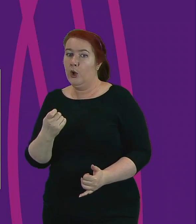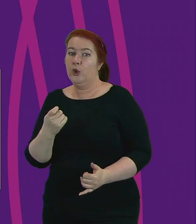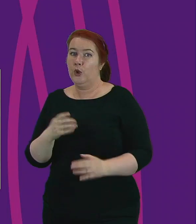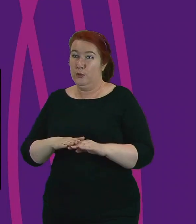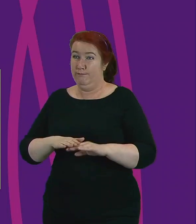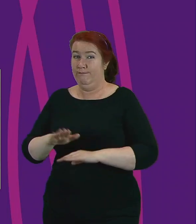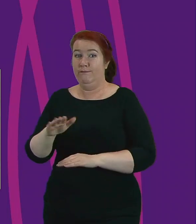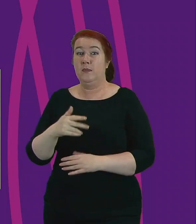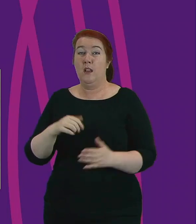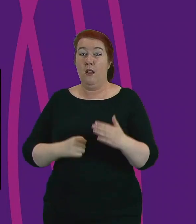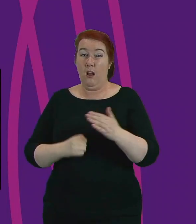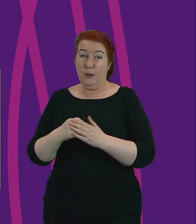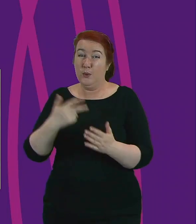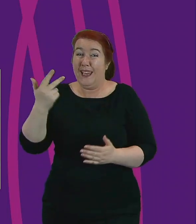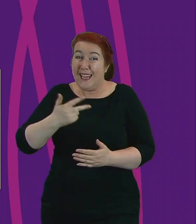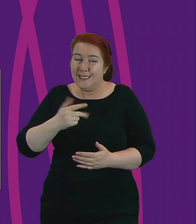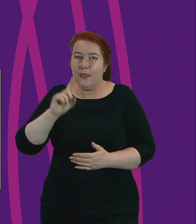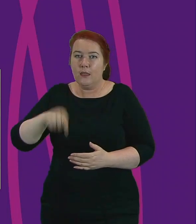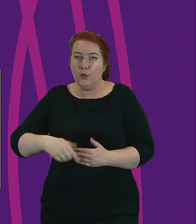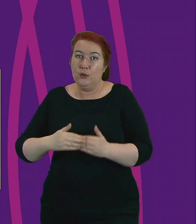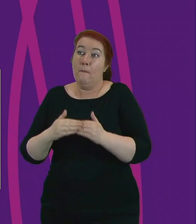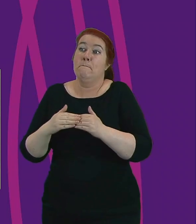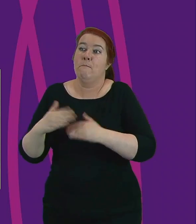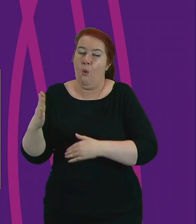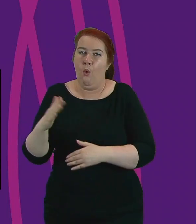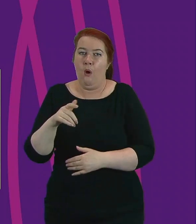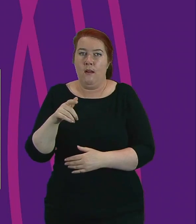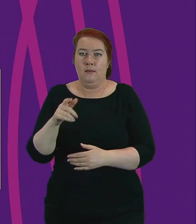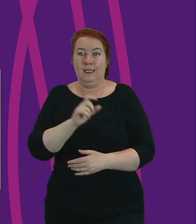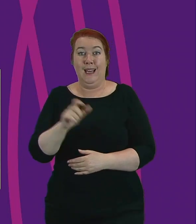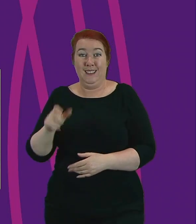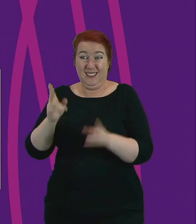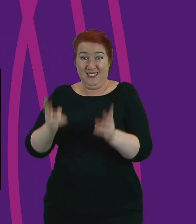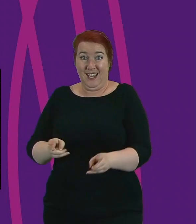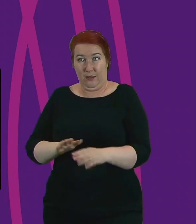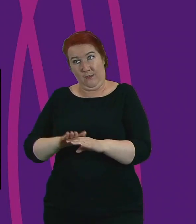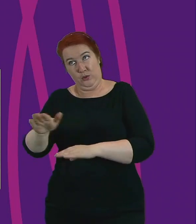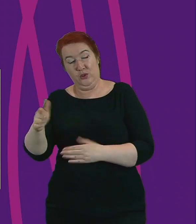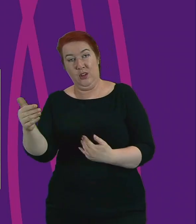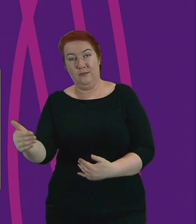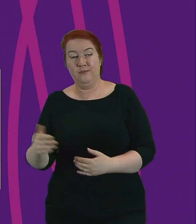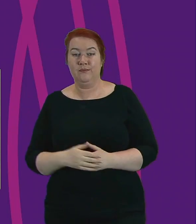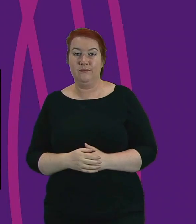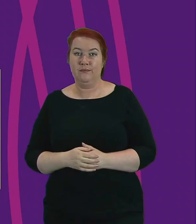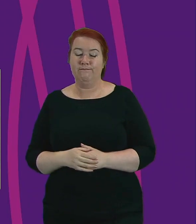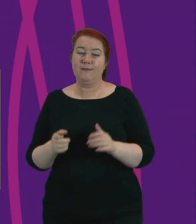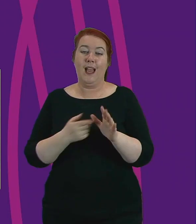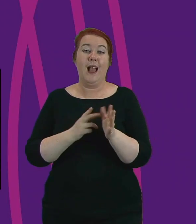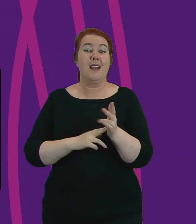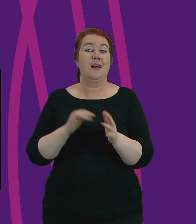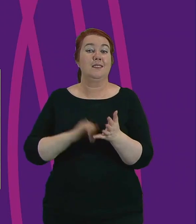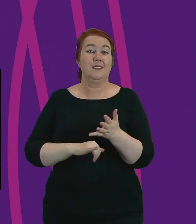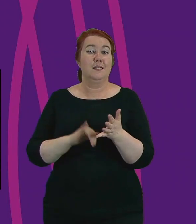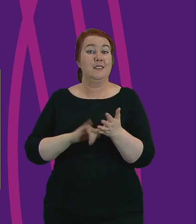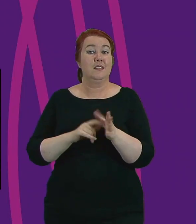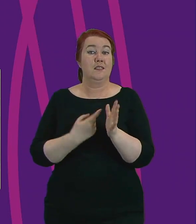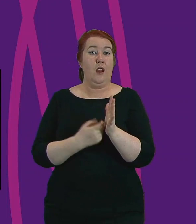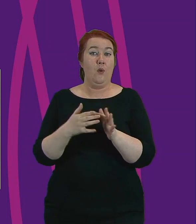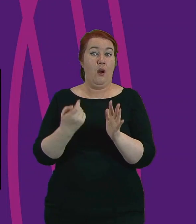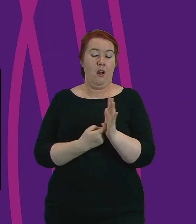to 18,000 more cancer deaths coming down the road. And Anna Sawa there has discussed the mental